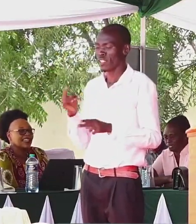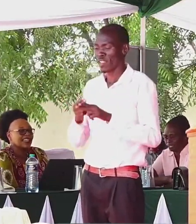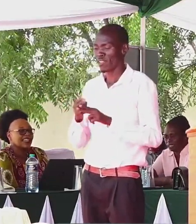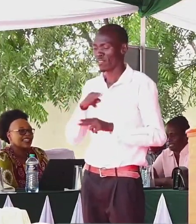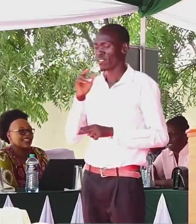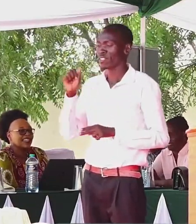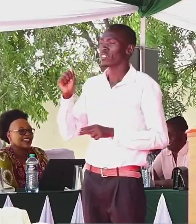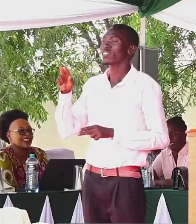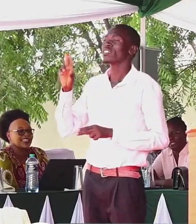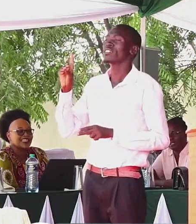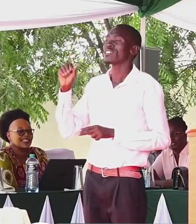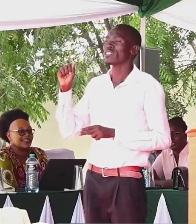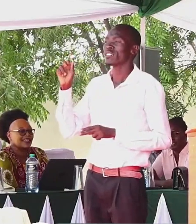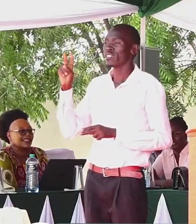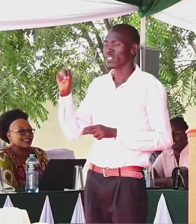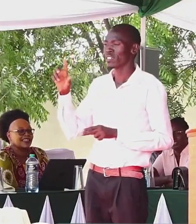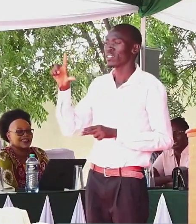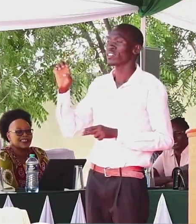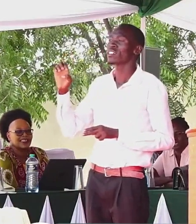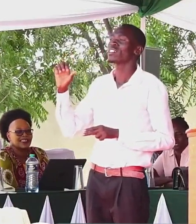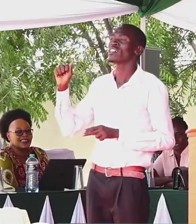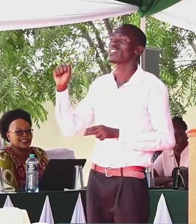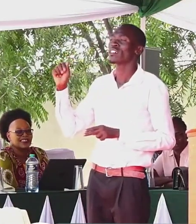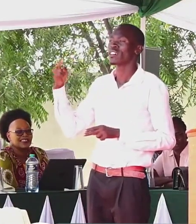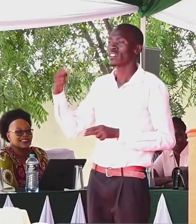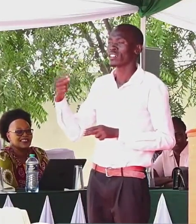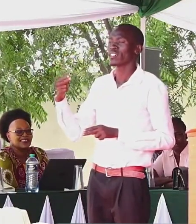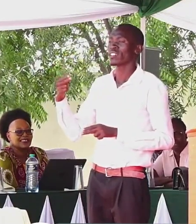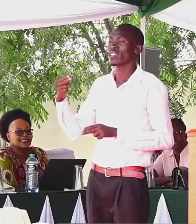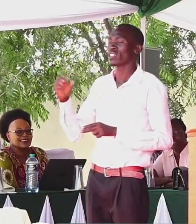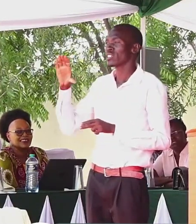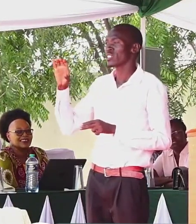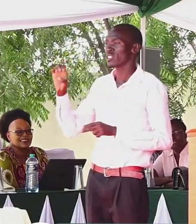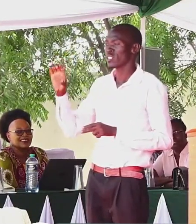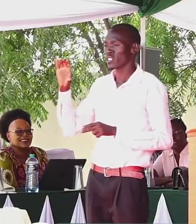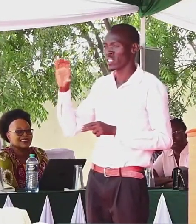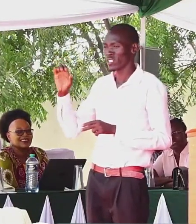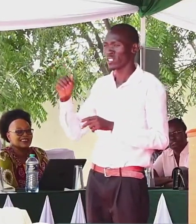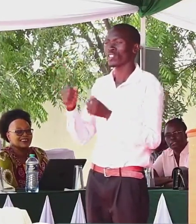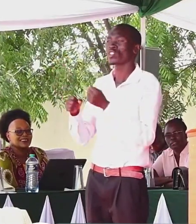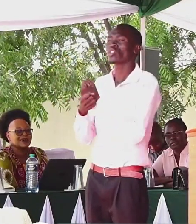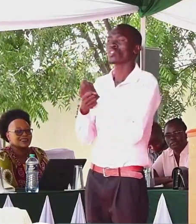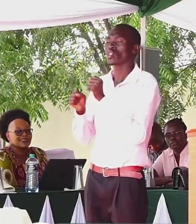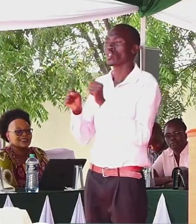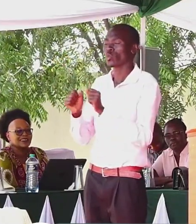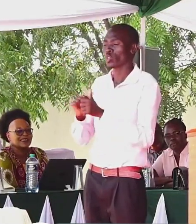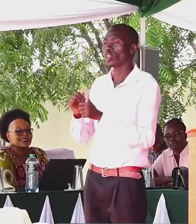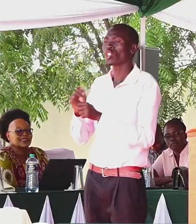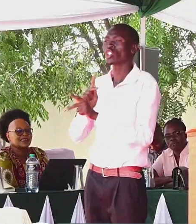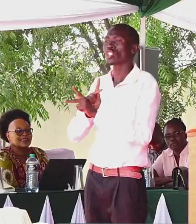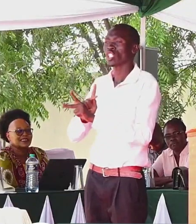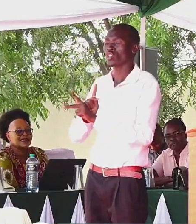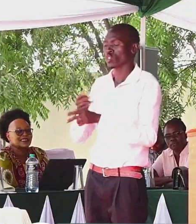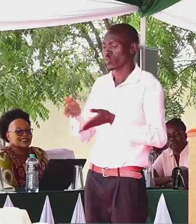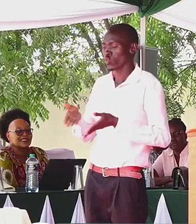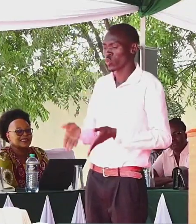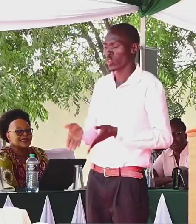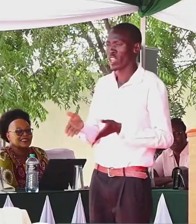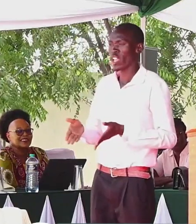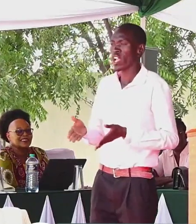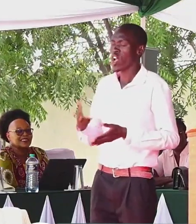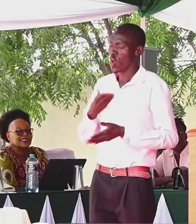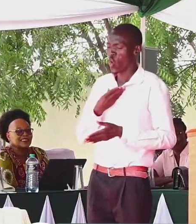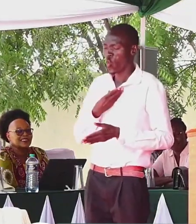Audan Lea Lokala, the CEC in charge of education, sports and social protection. And today I would wish